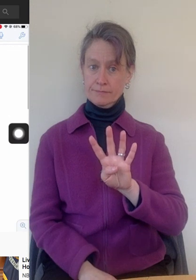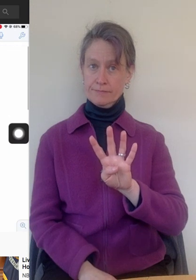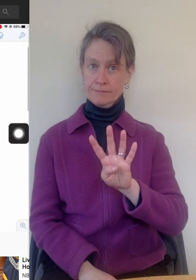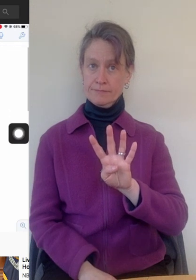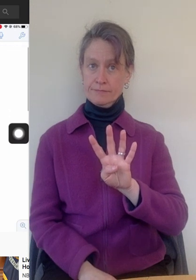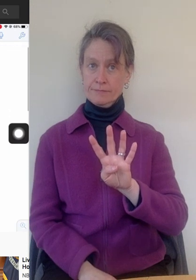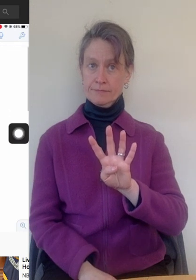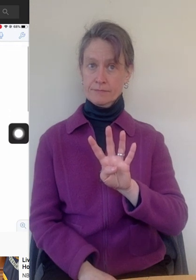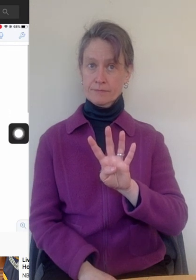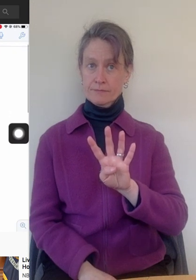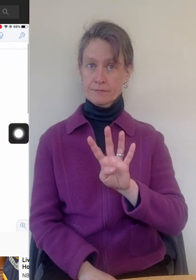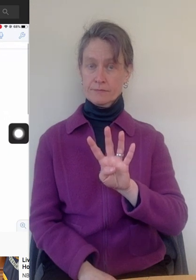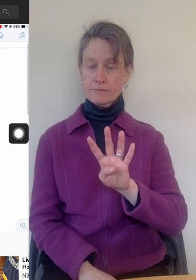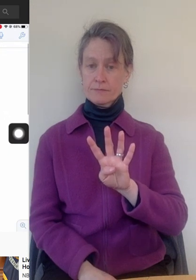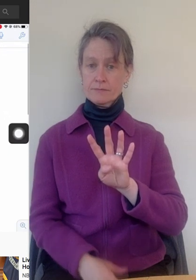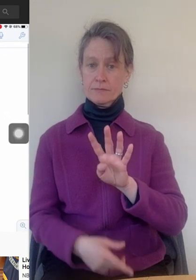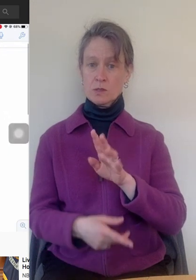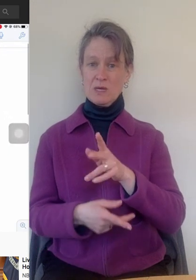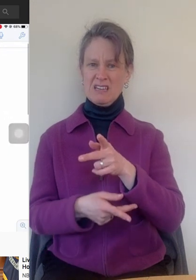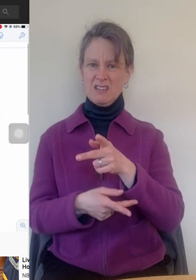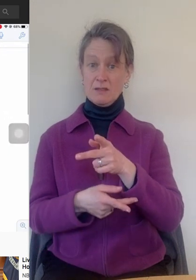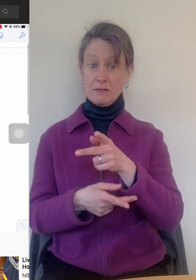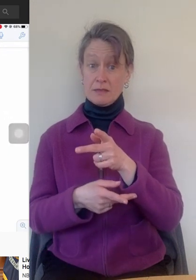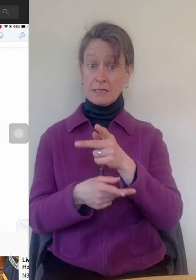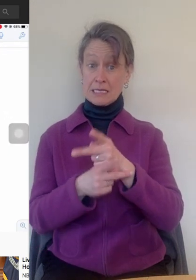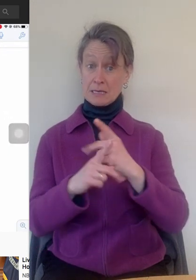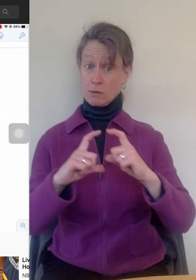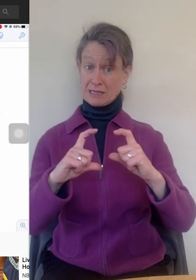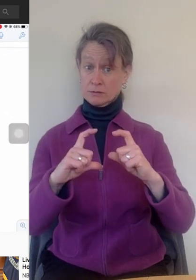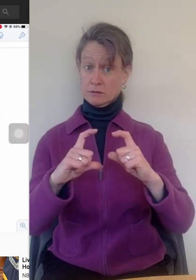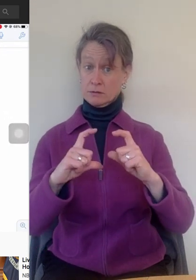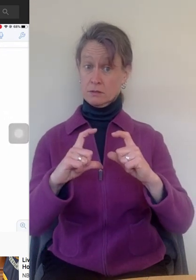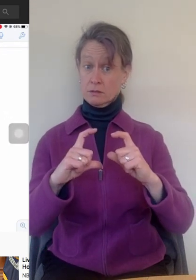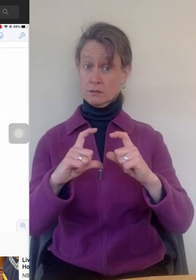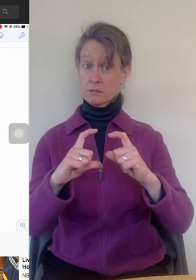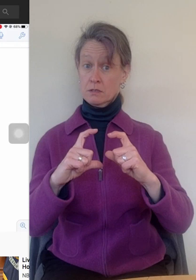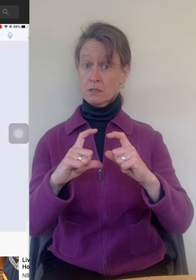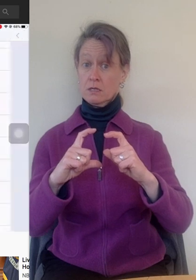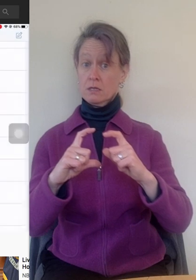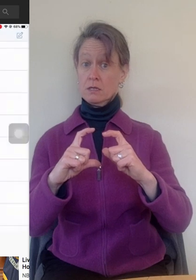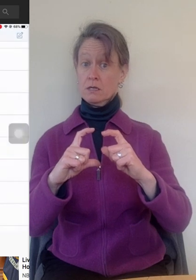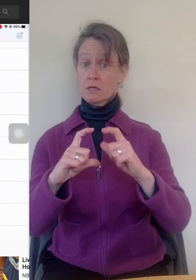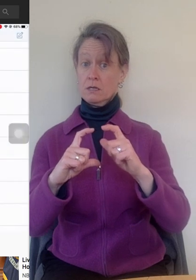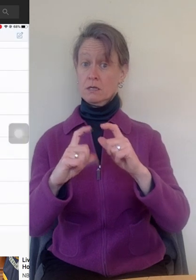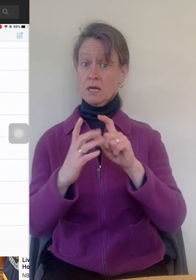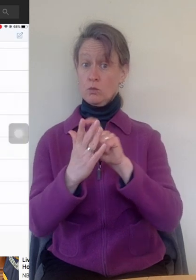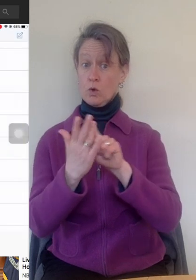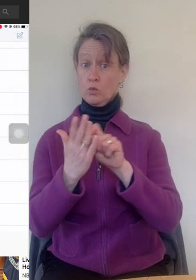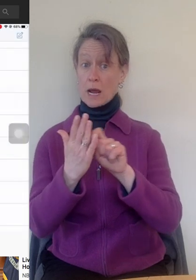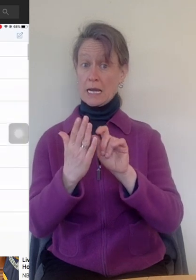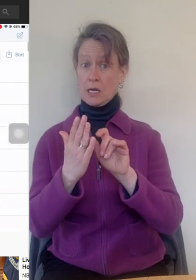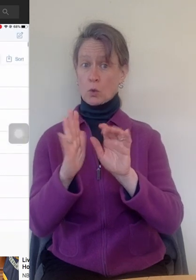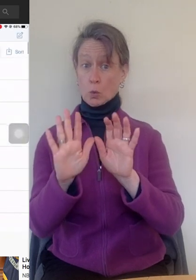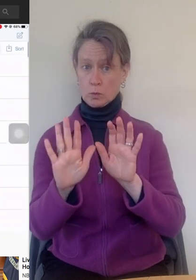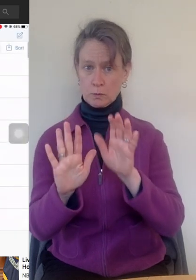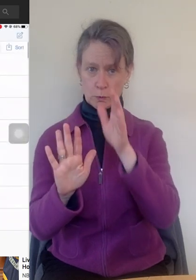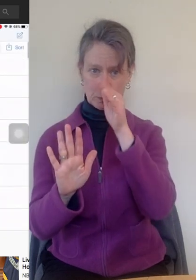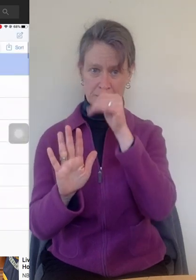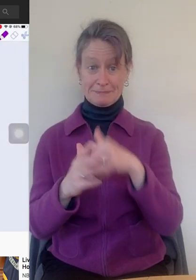So we'll keep it in our parentheses, and we're going to write, oops,